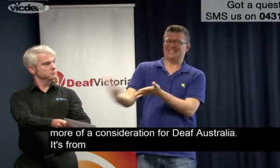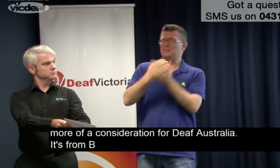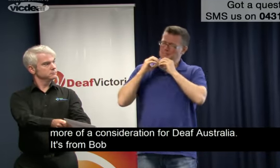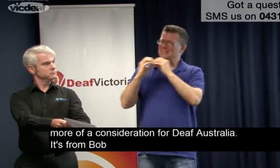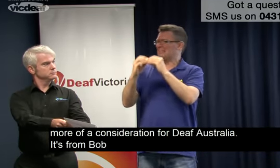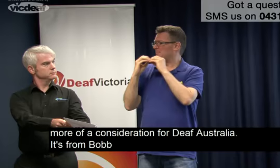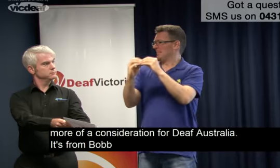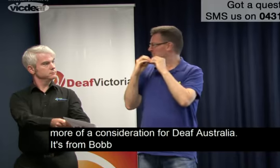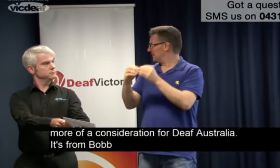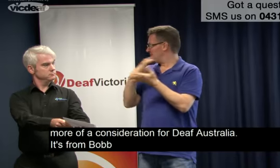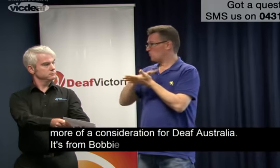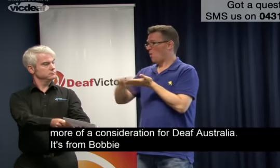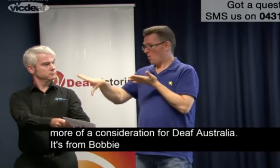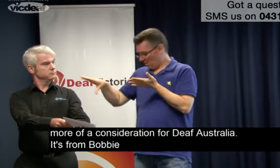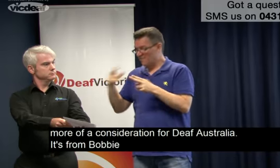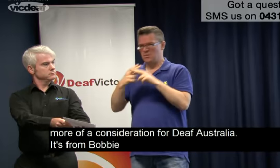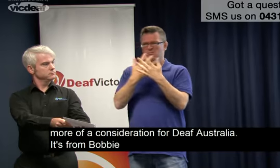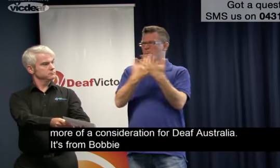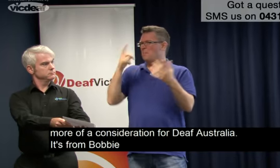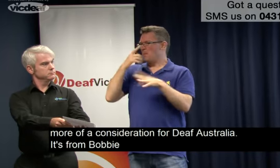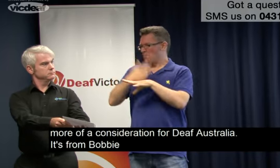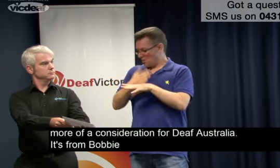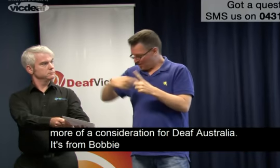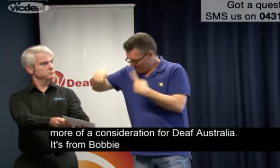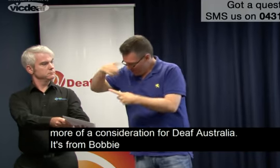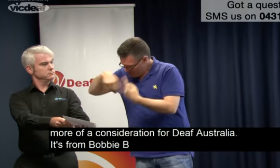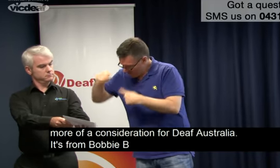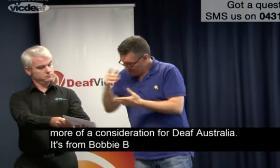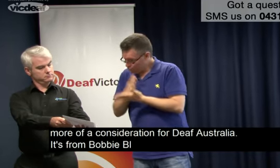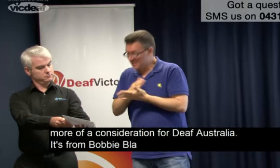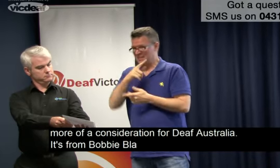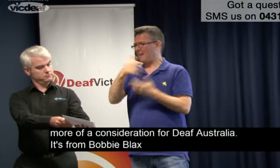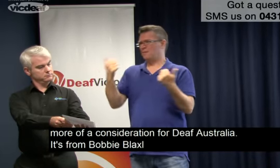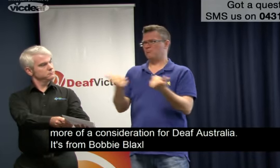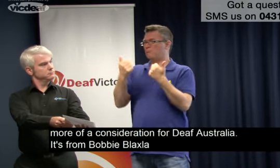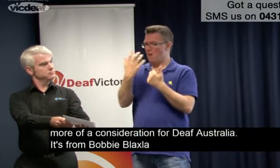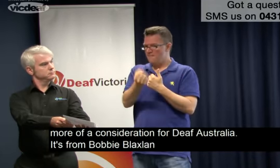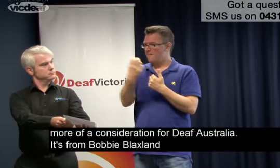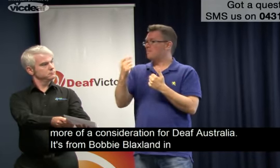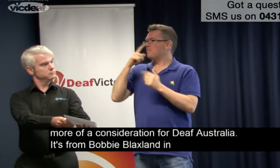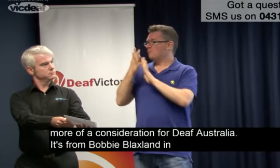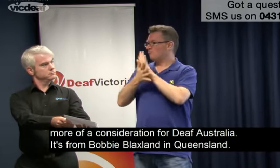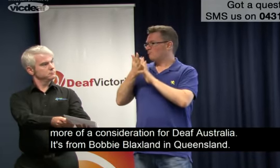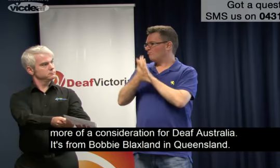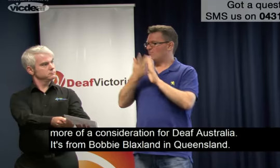The Commonwealth Bank, who has billions of surplus, okay? There are many